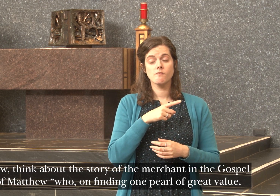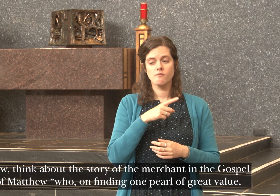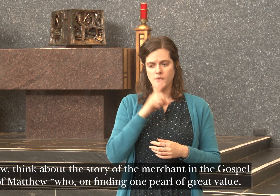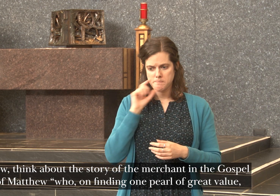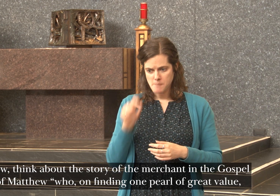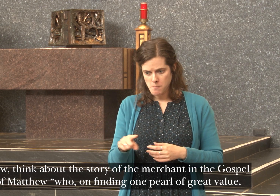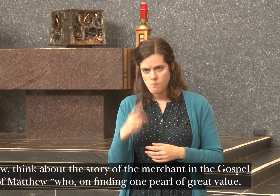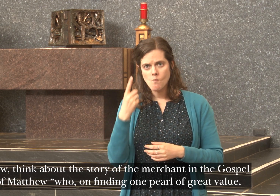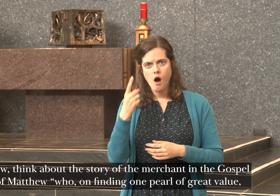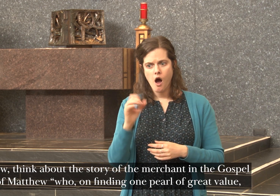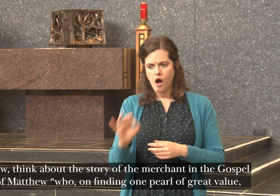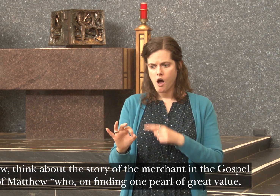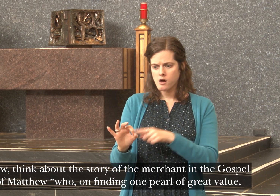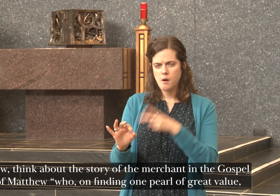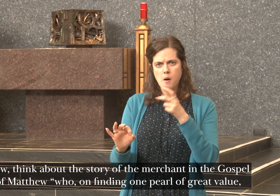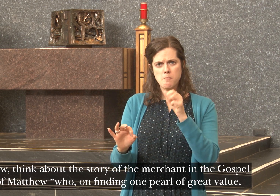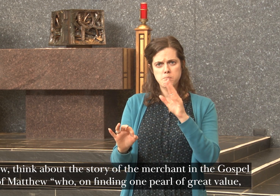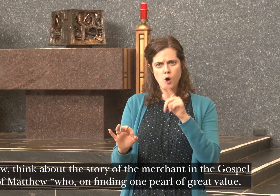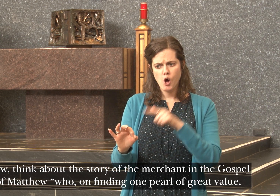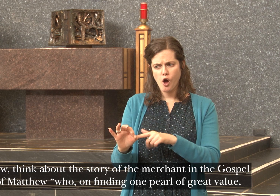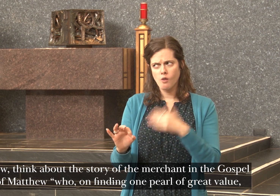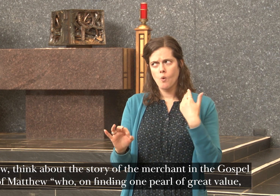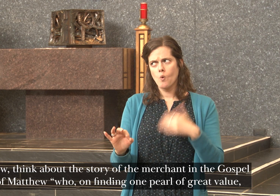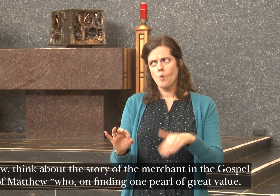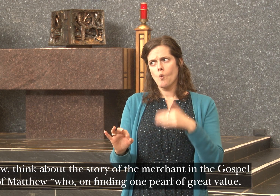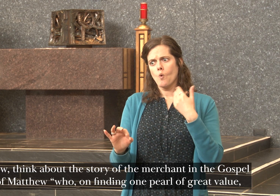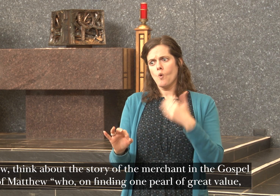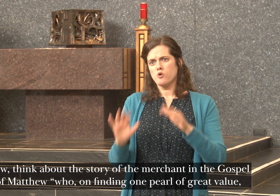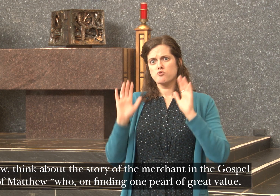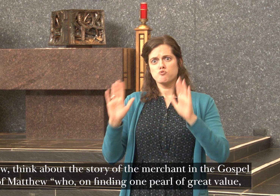who, on finding one pearl of great value,